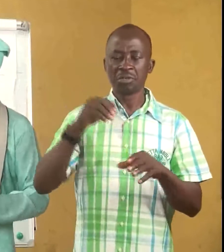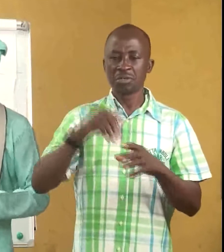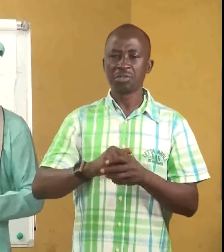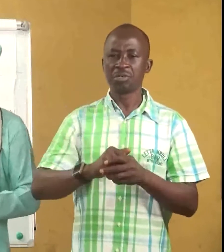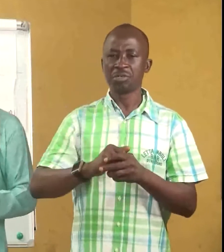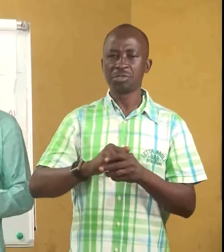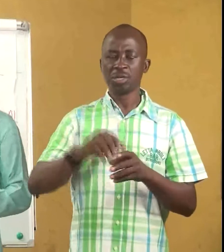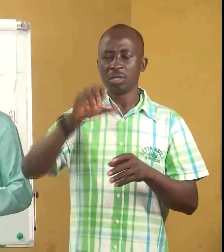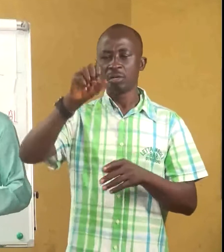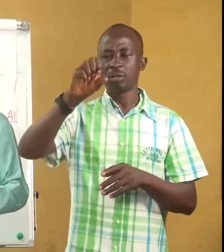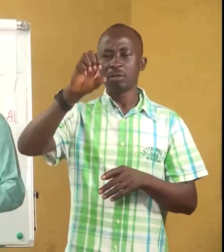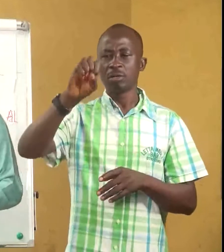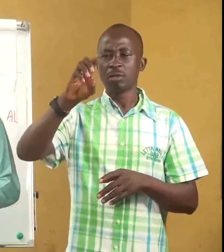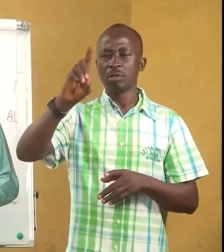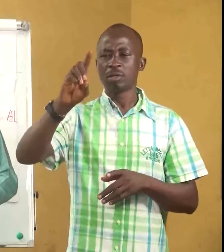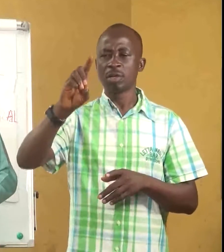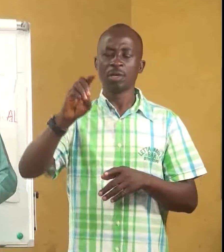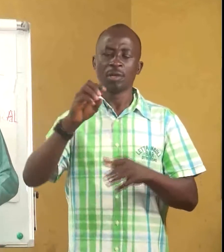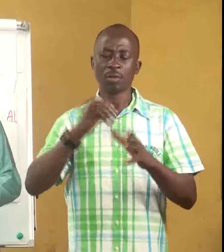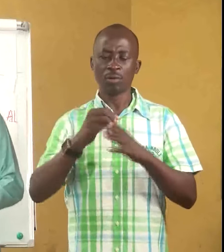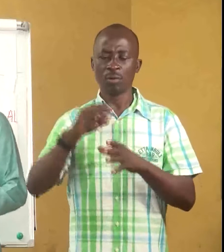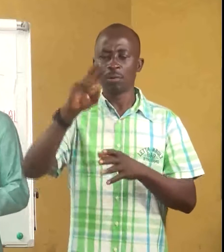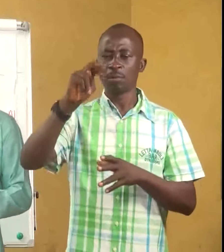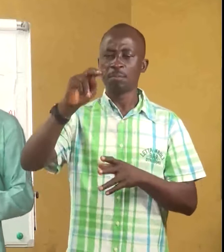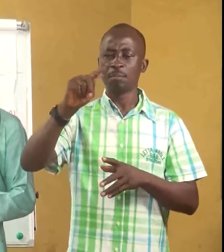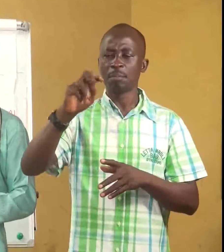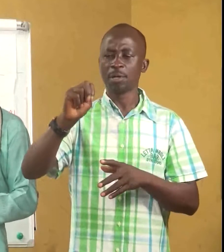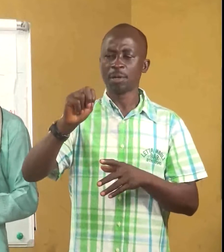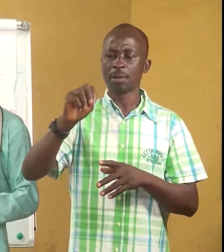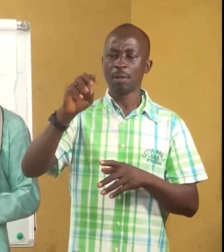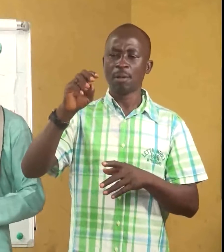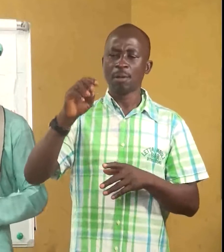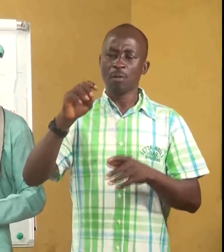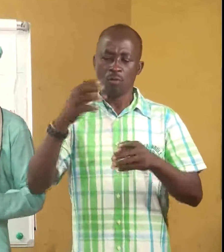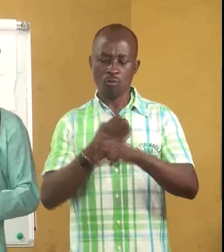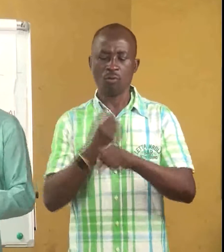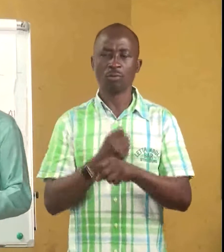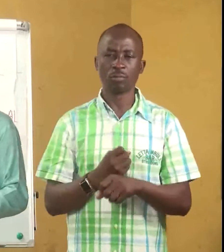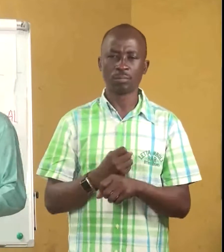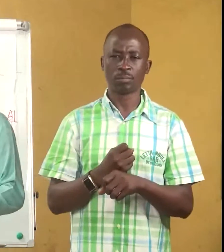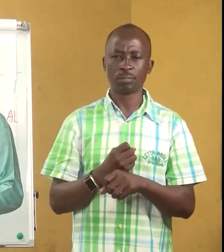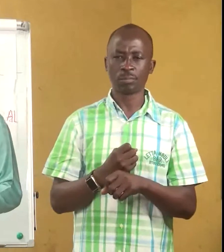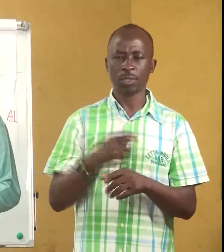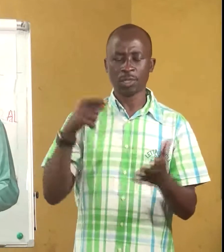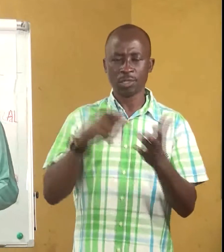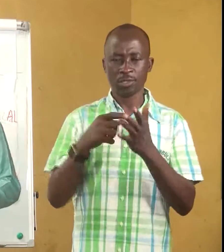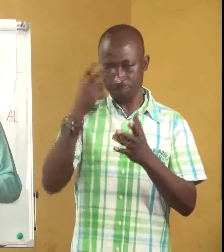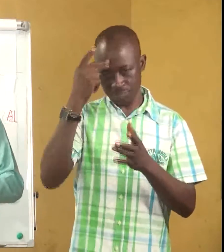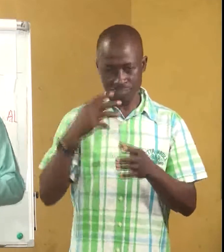igneous, sedimentary, and metamorphic rocks. The parent materials in these